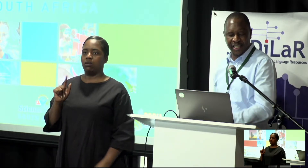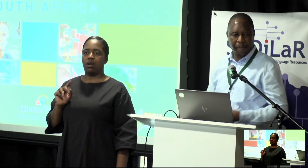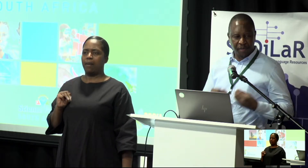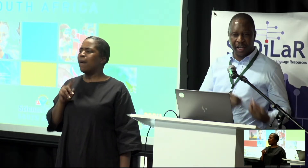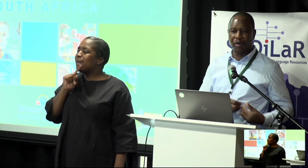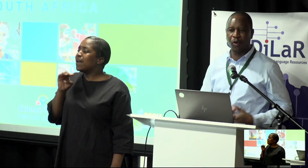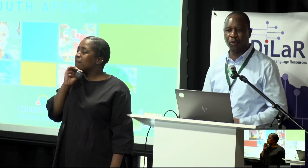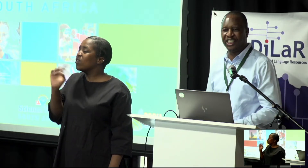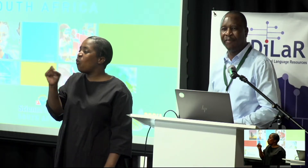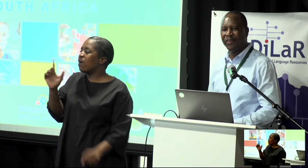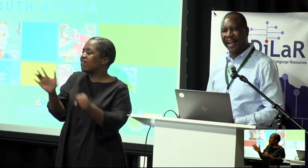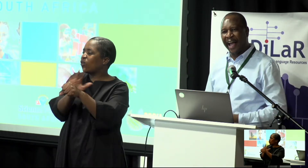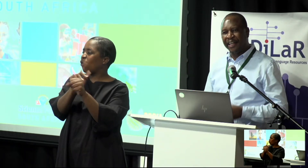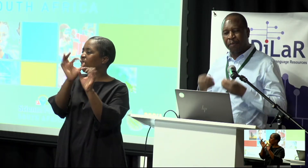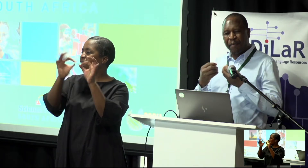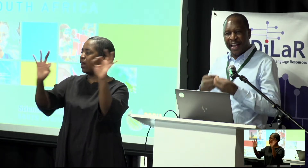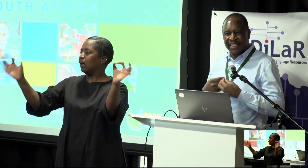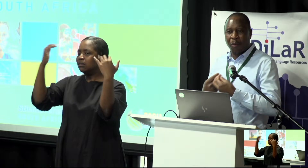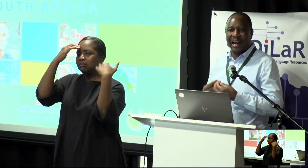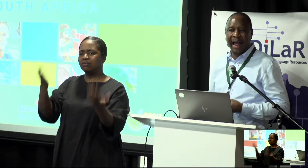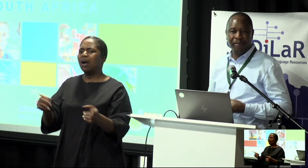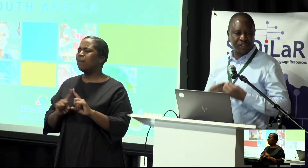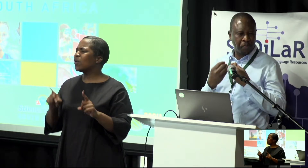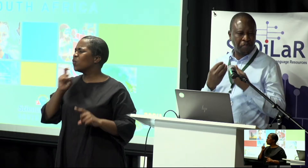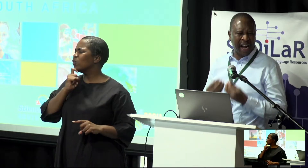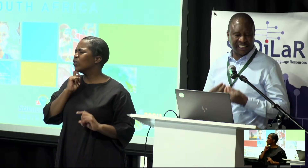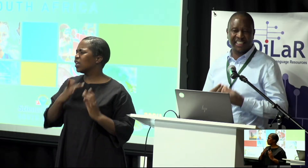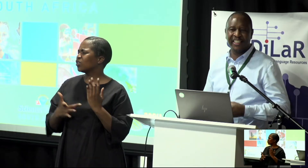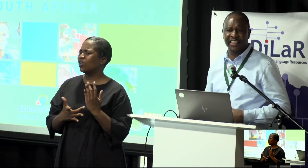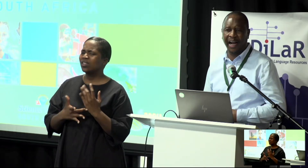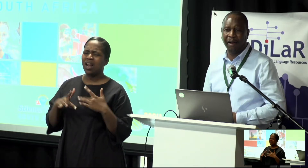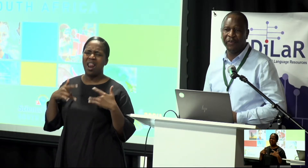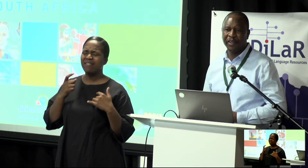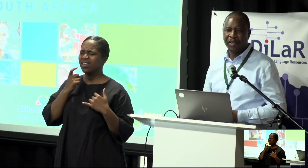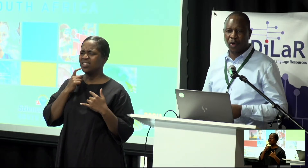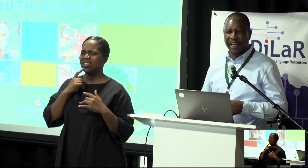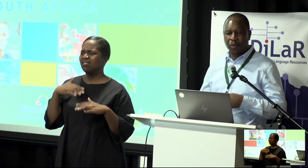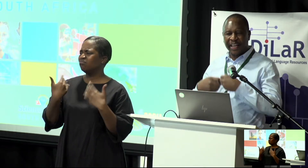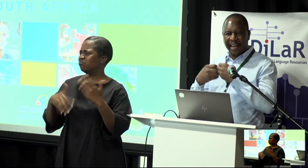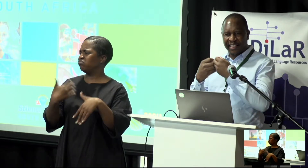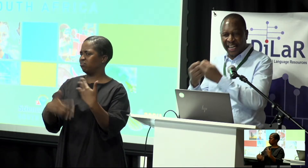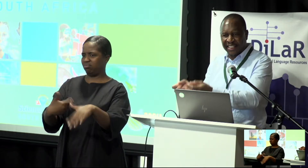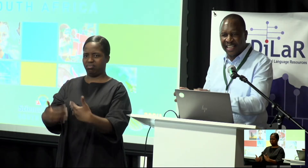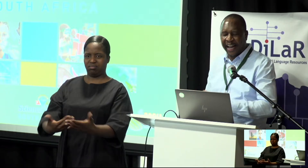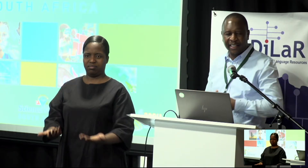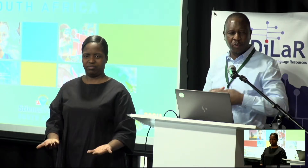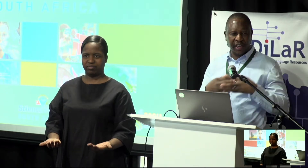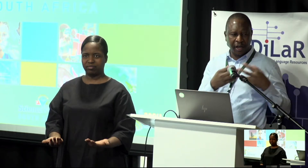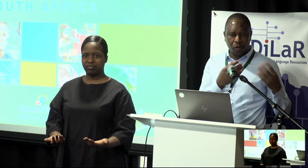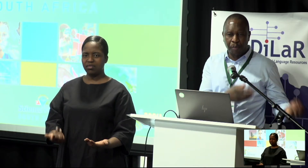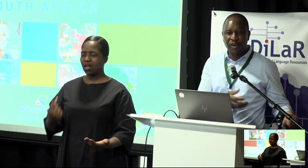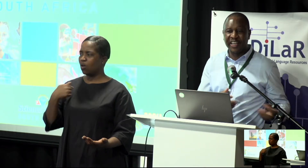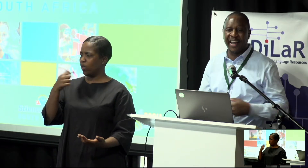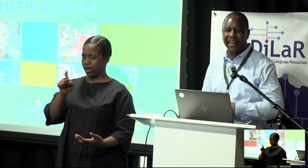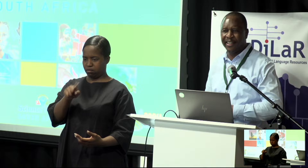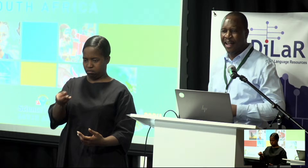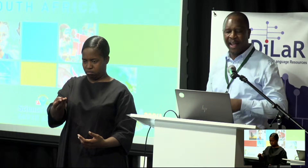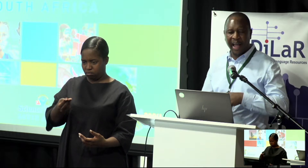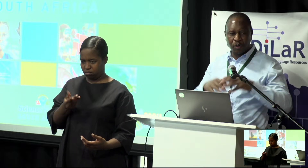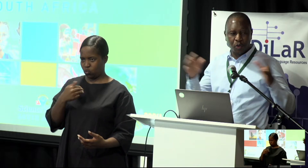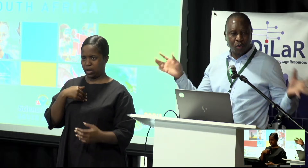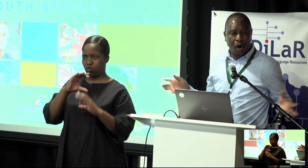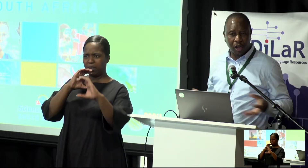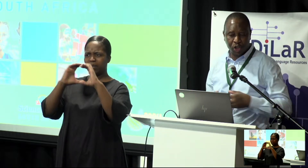used to the same terminology. And it makes our lives much easier so that we can transact, we can